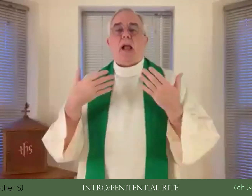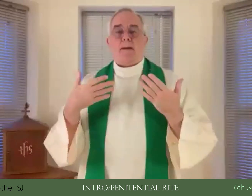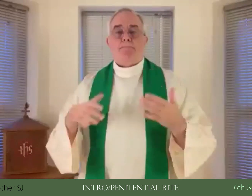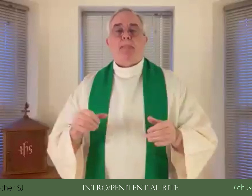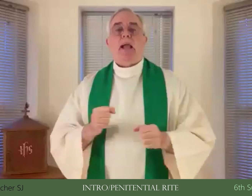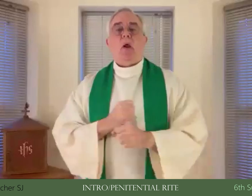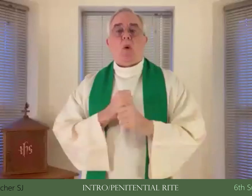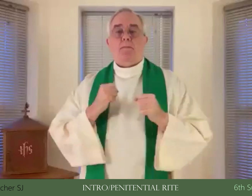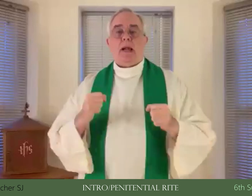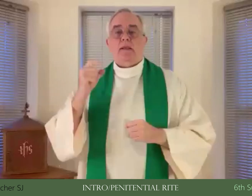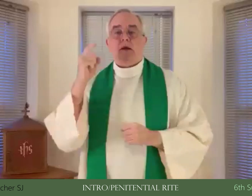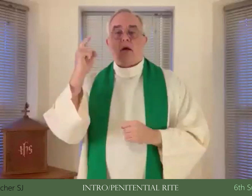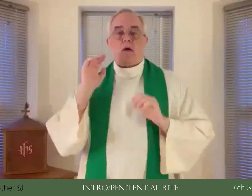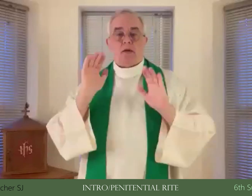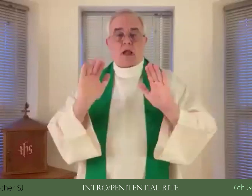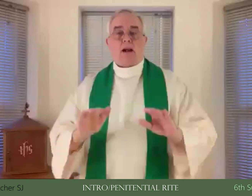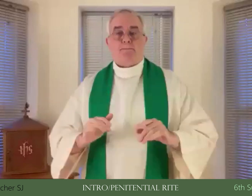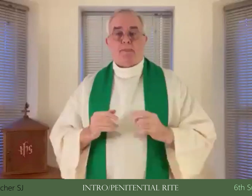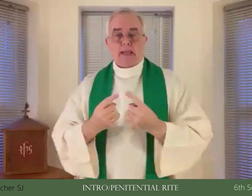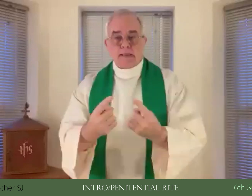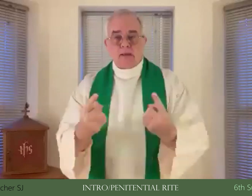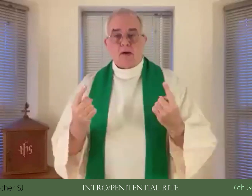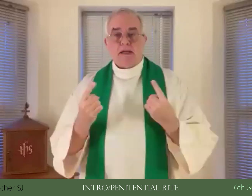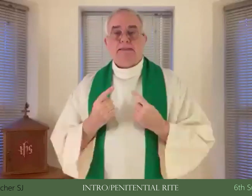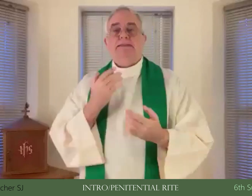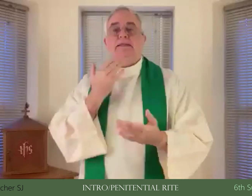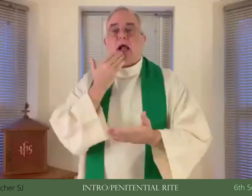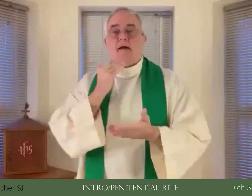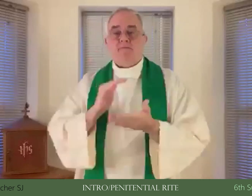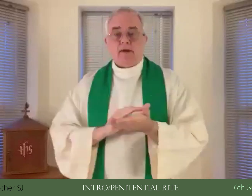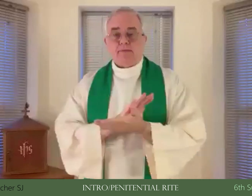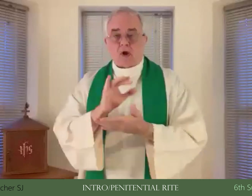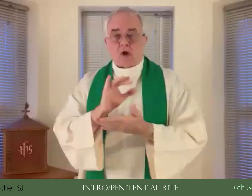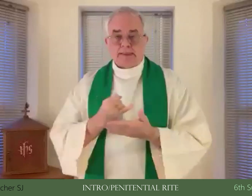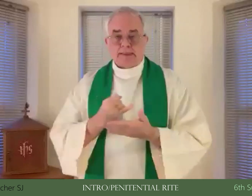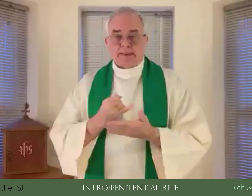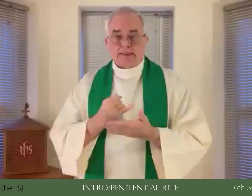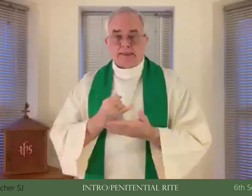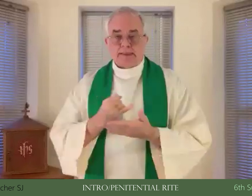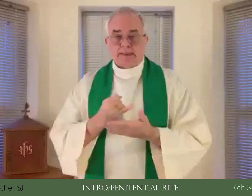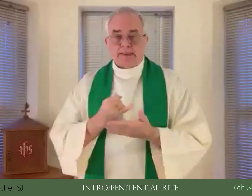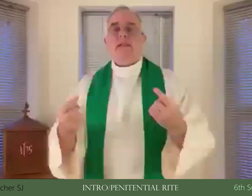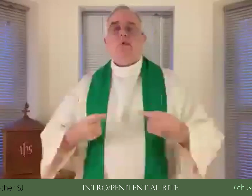May Almighty God have mercy on us, forgive us our sins, and bring us to everlasting